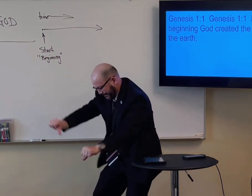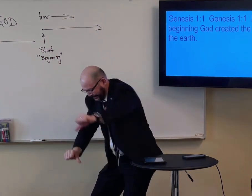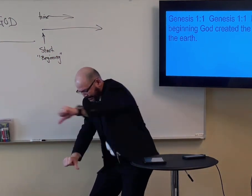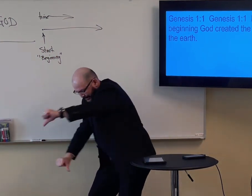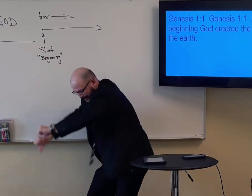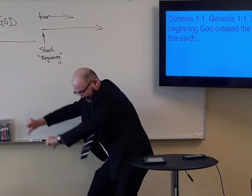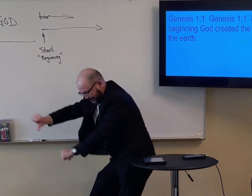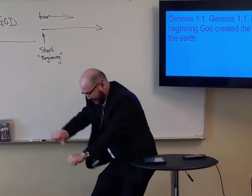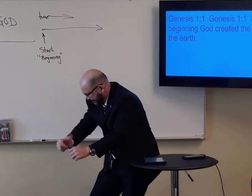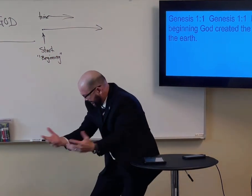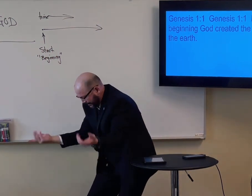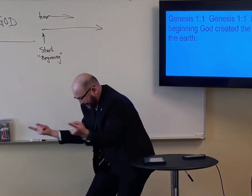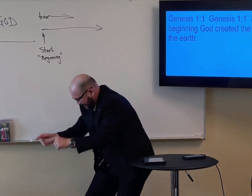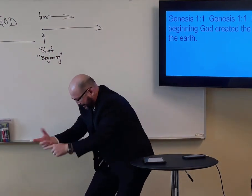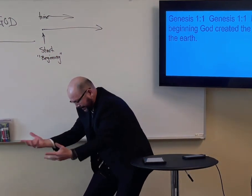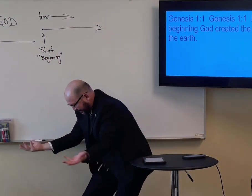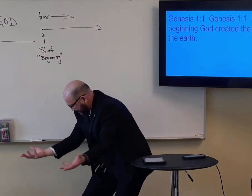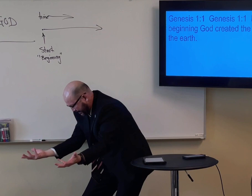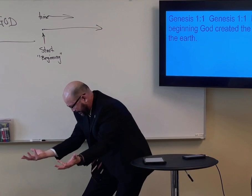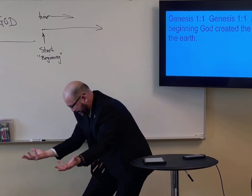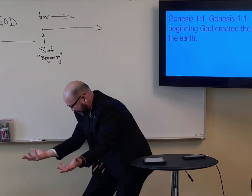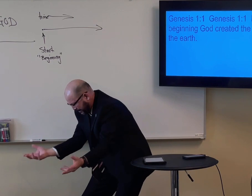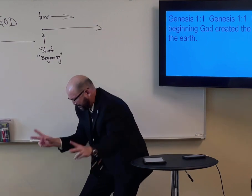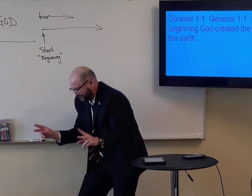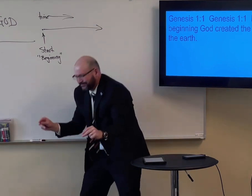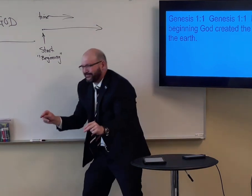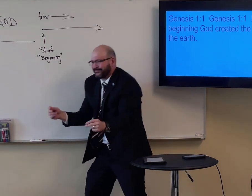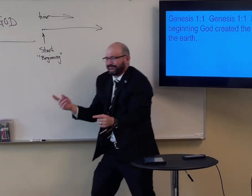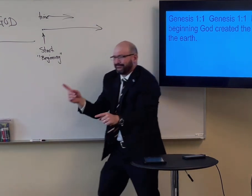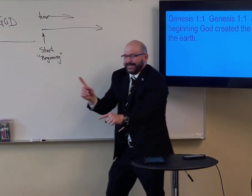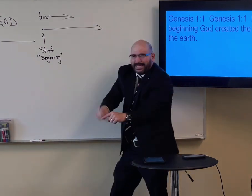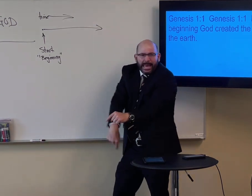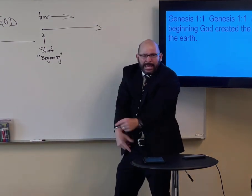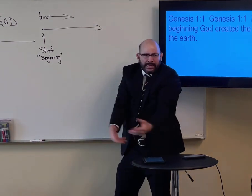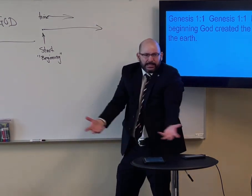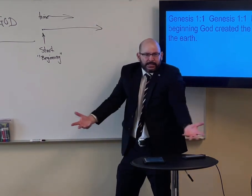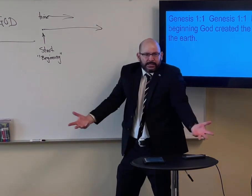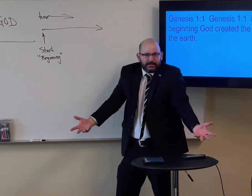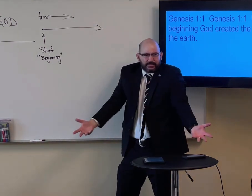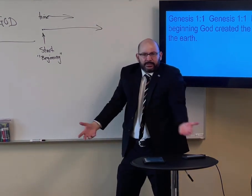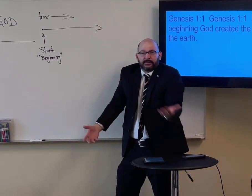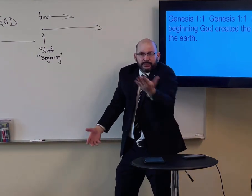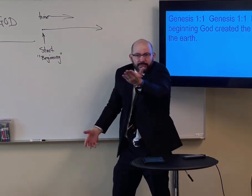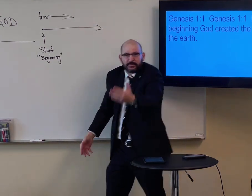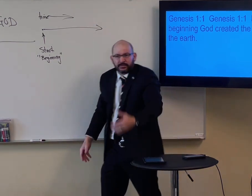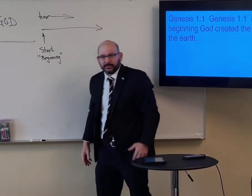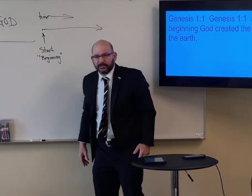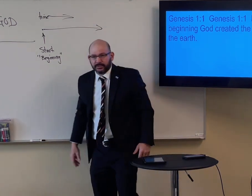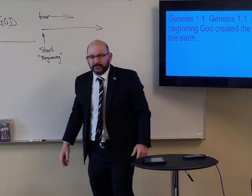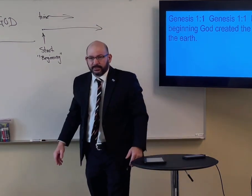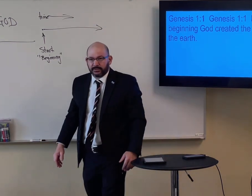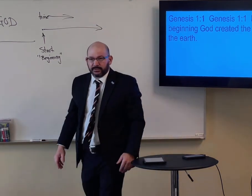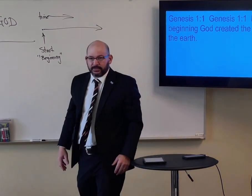bench and do science experiments on God and say, hey, can we prove this? Yeah. Yeah. Bible says,